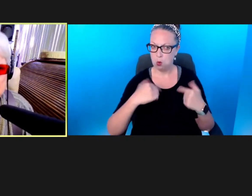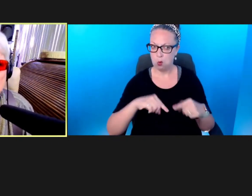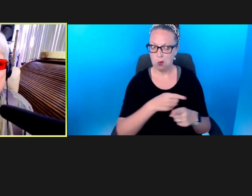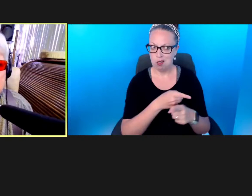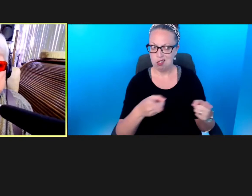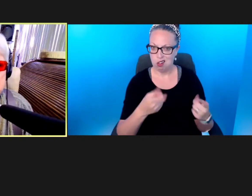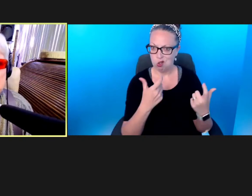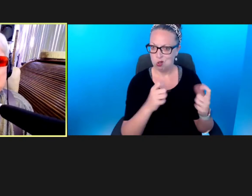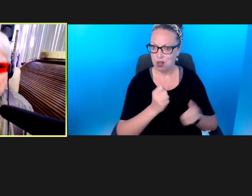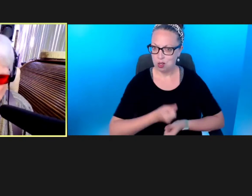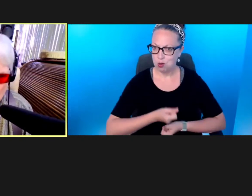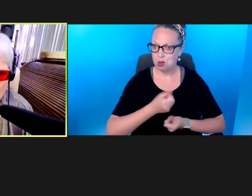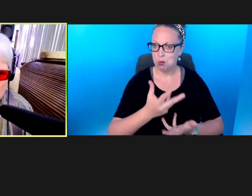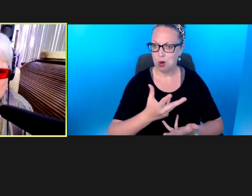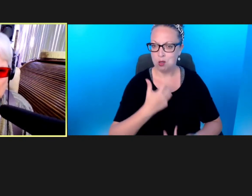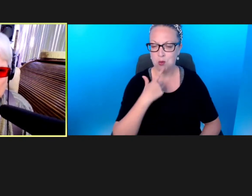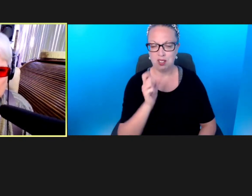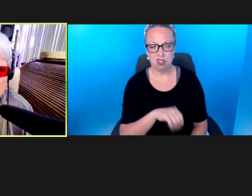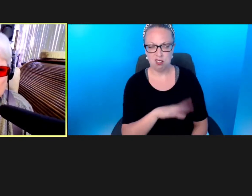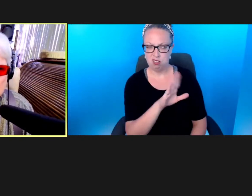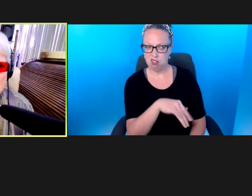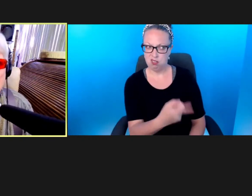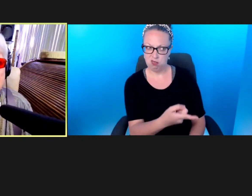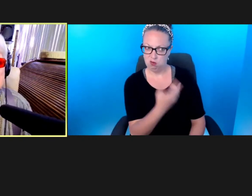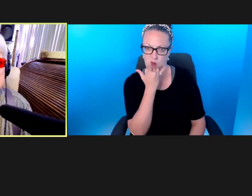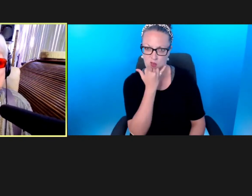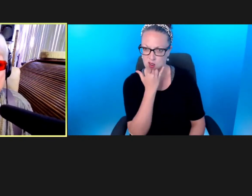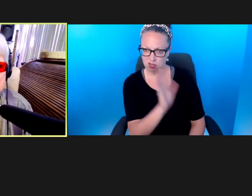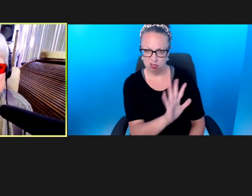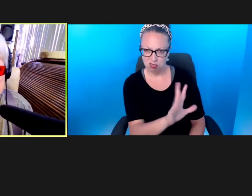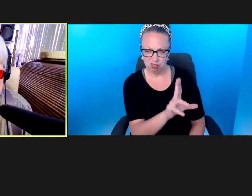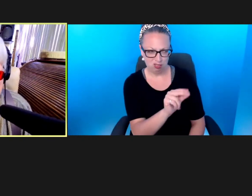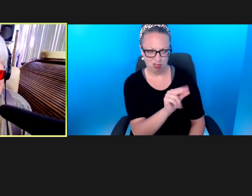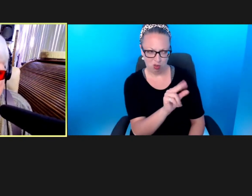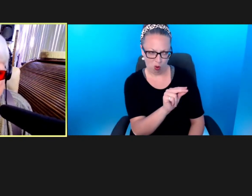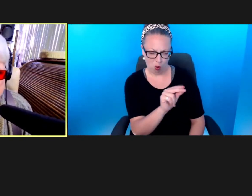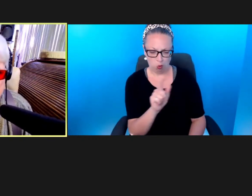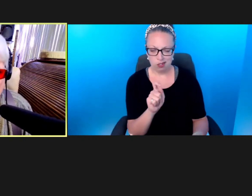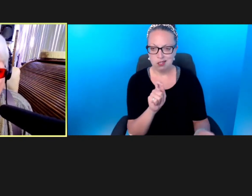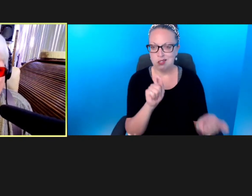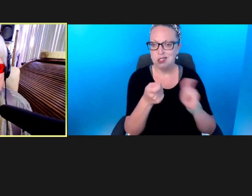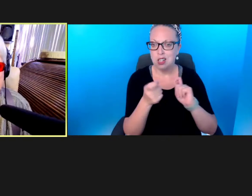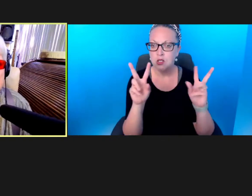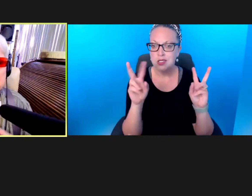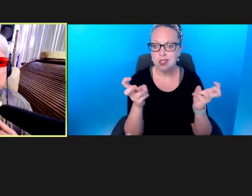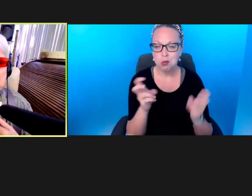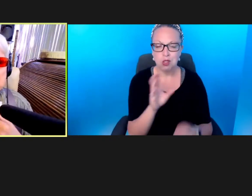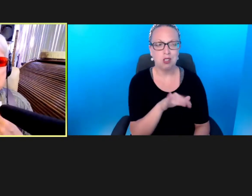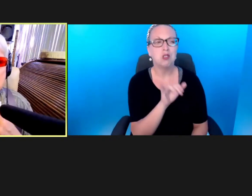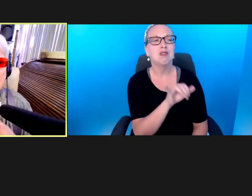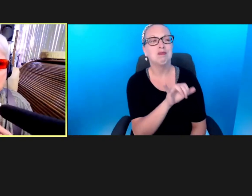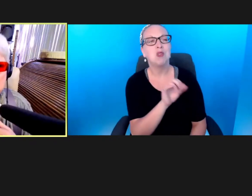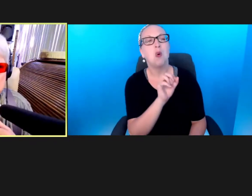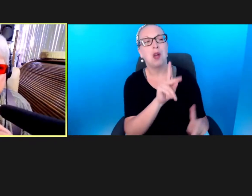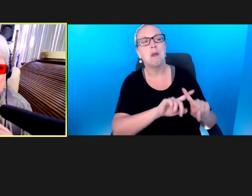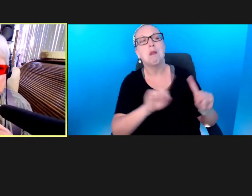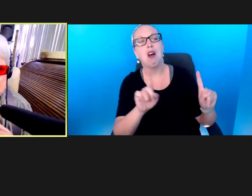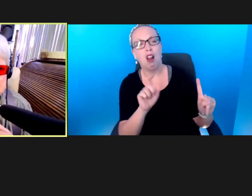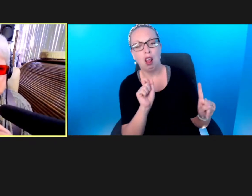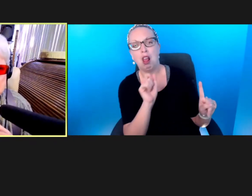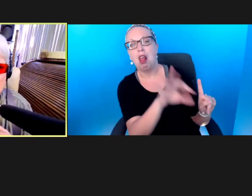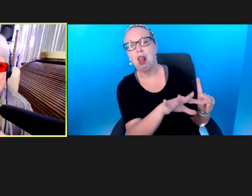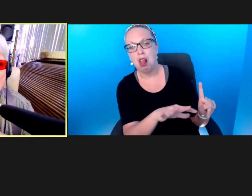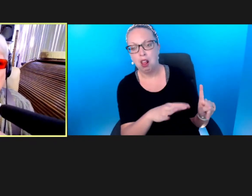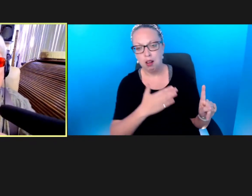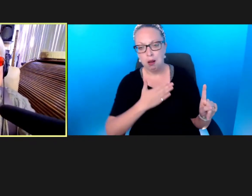feelings. We can say they're wrong. We can change the subject. We can interject our own